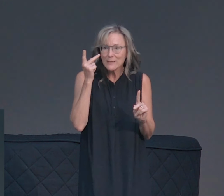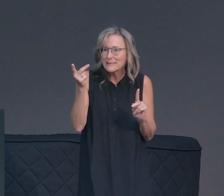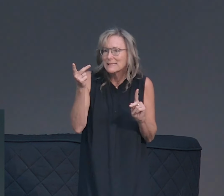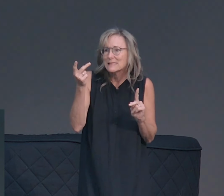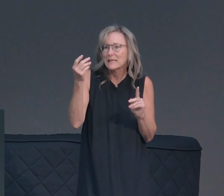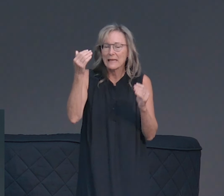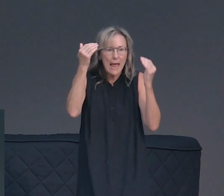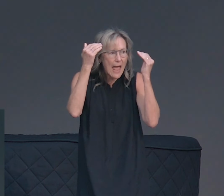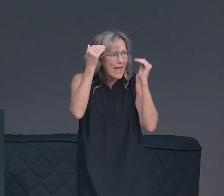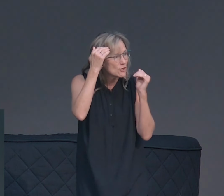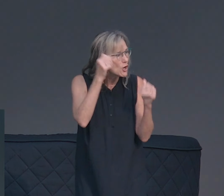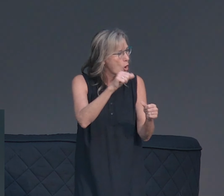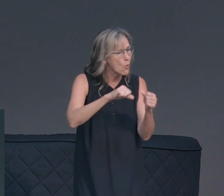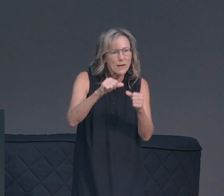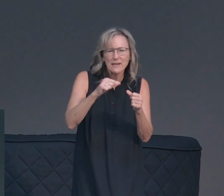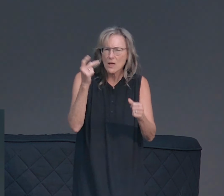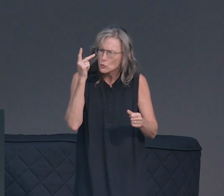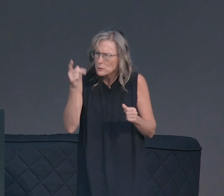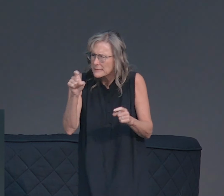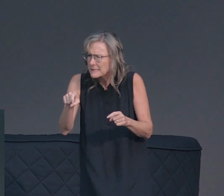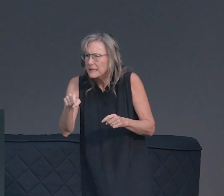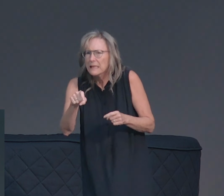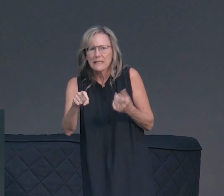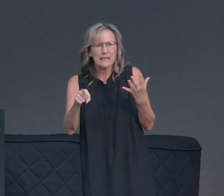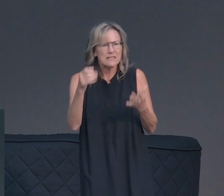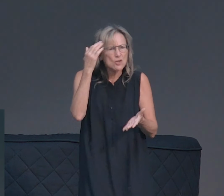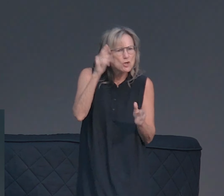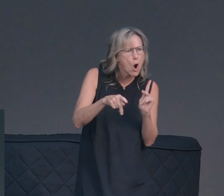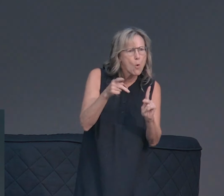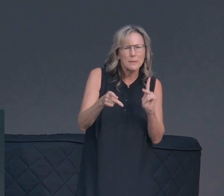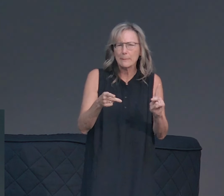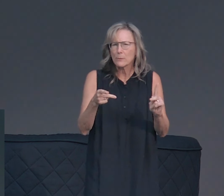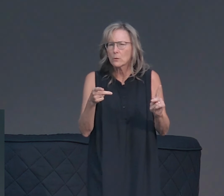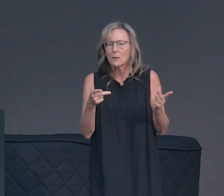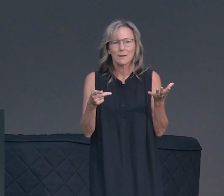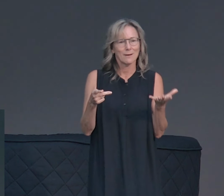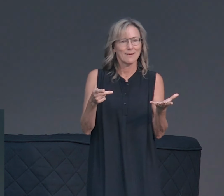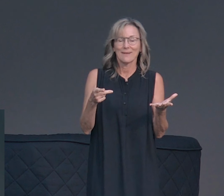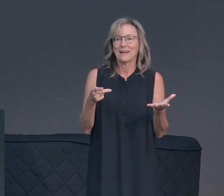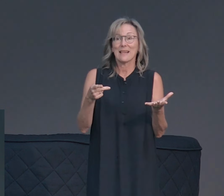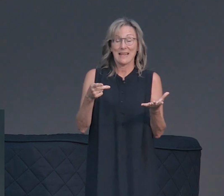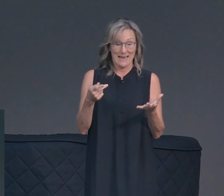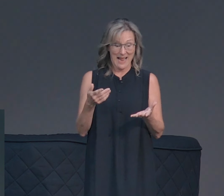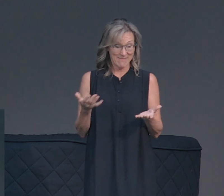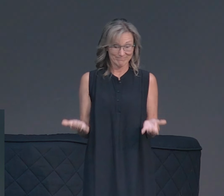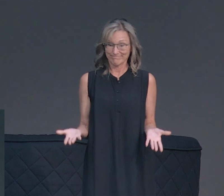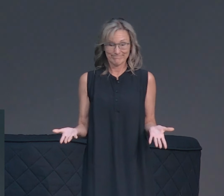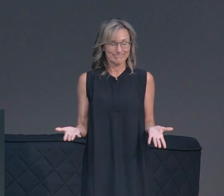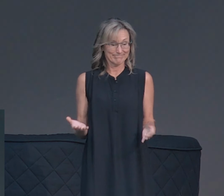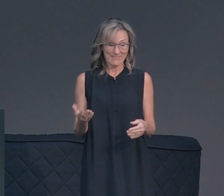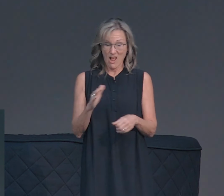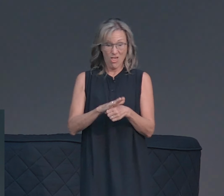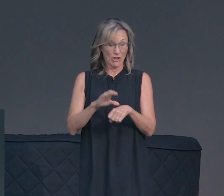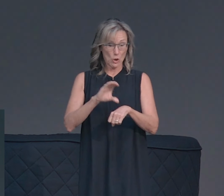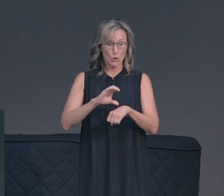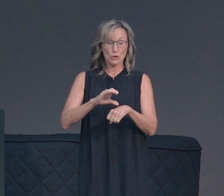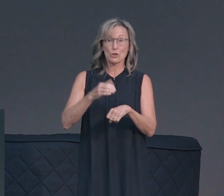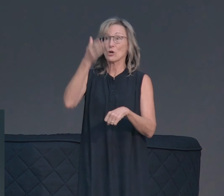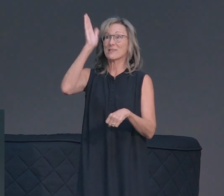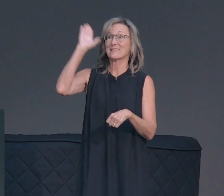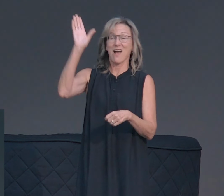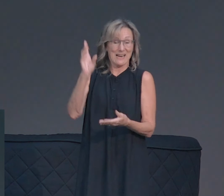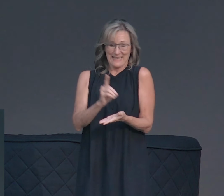compassionate towards those in need. Ultimately, the local church is God's design for extending his mercy